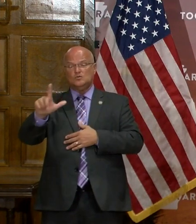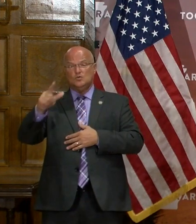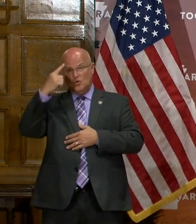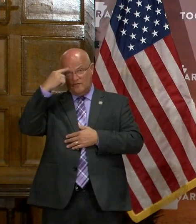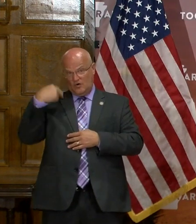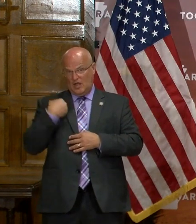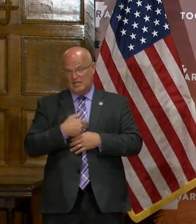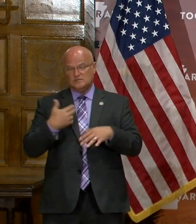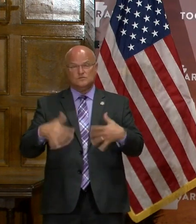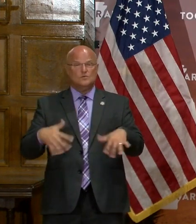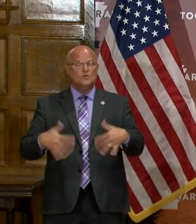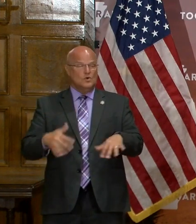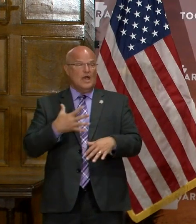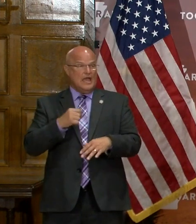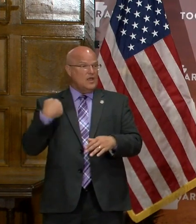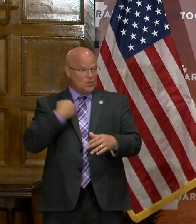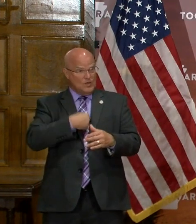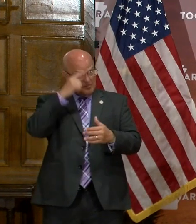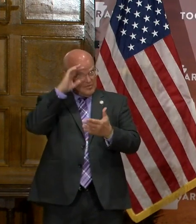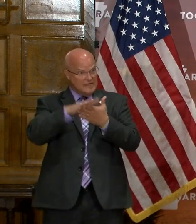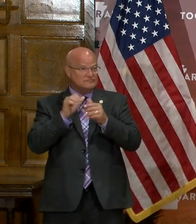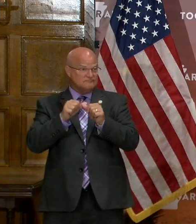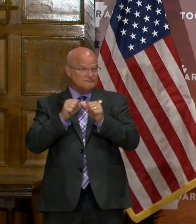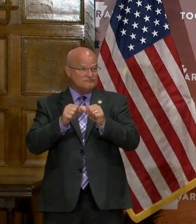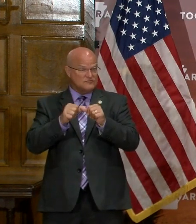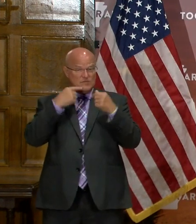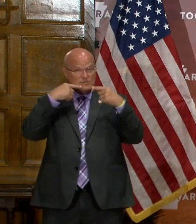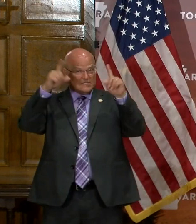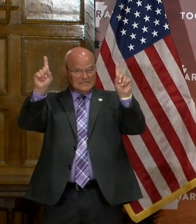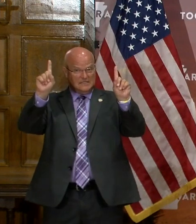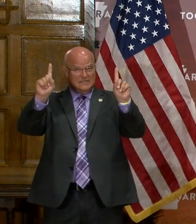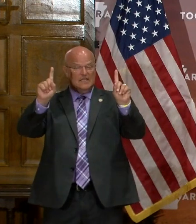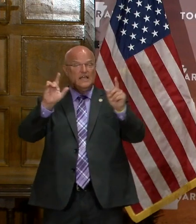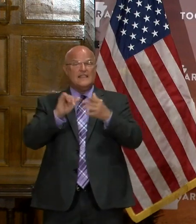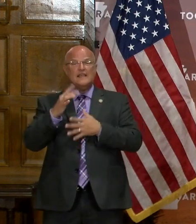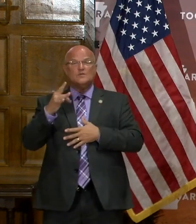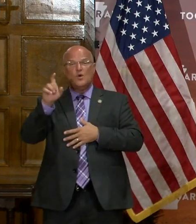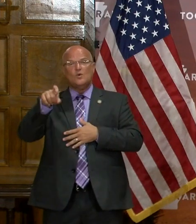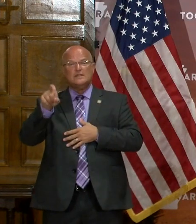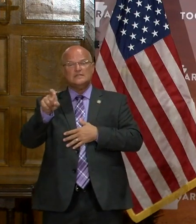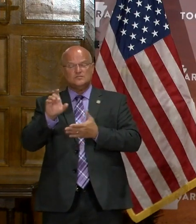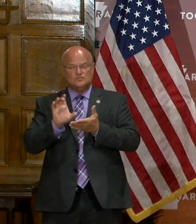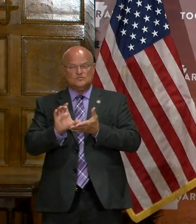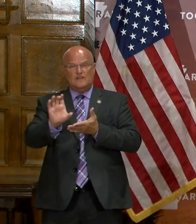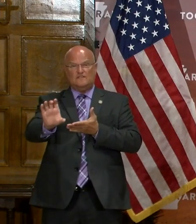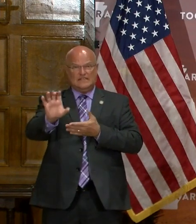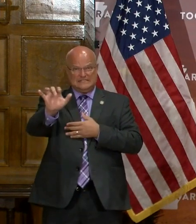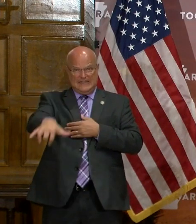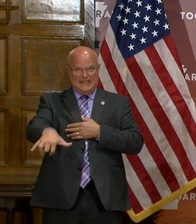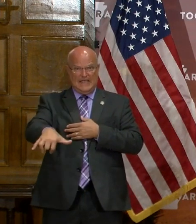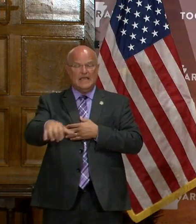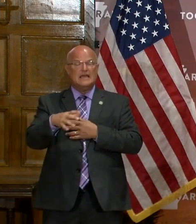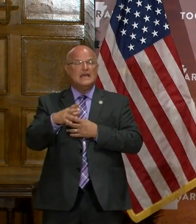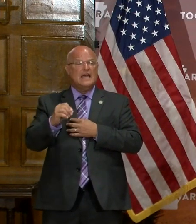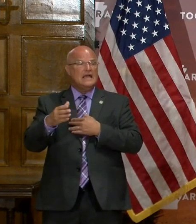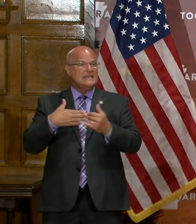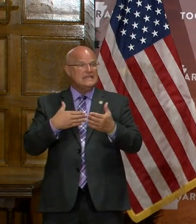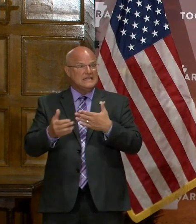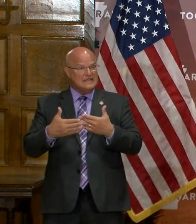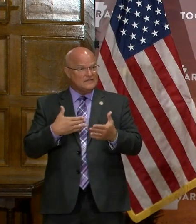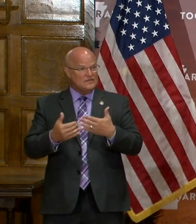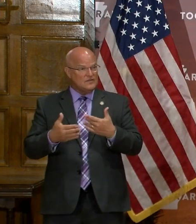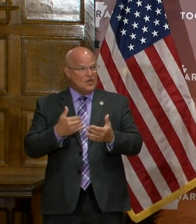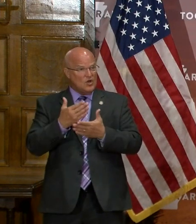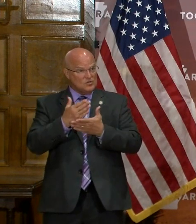us, and we believe it will continue to be an effective tool. That's why we need to invest in it. And even